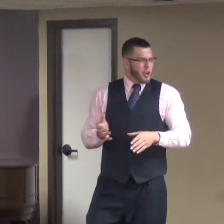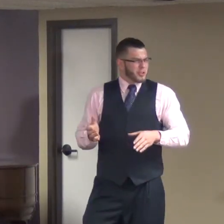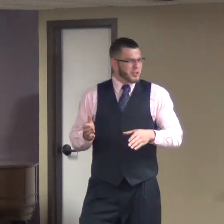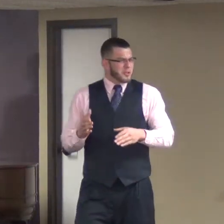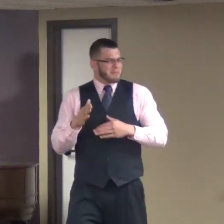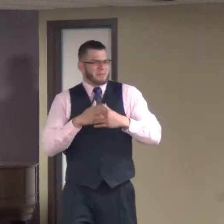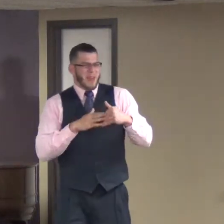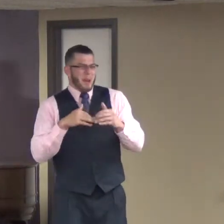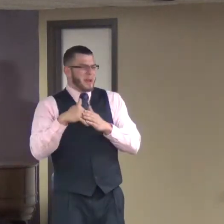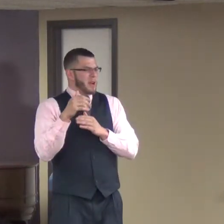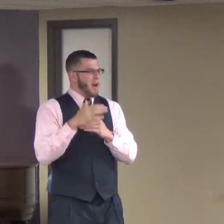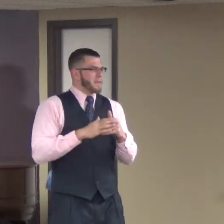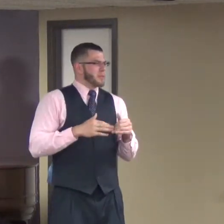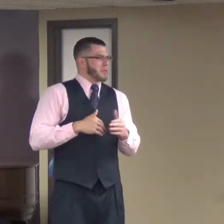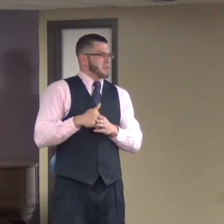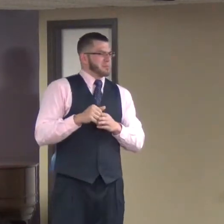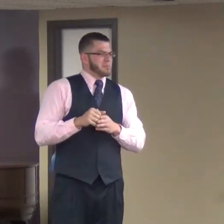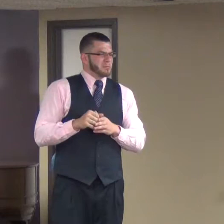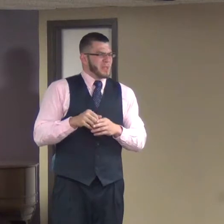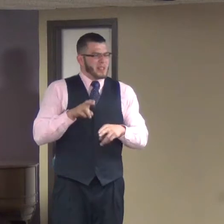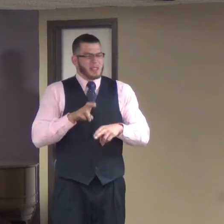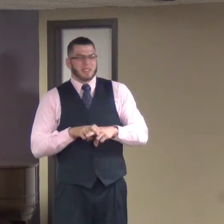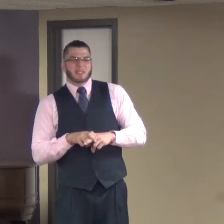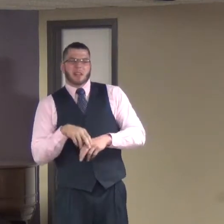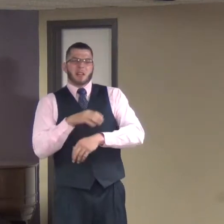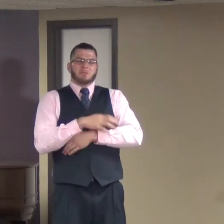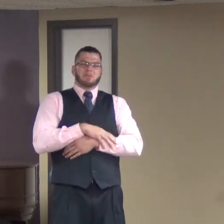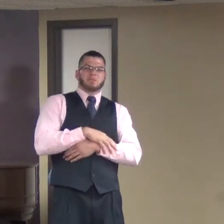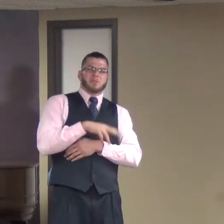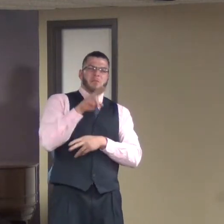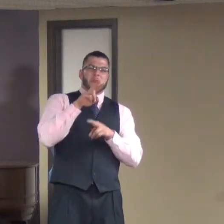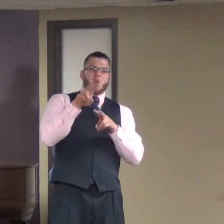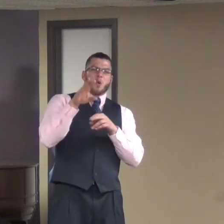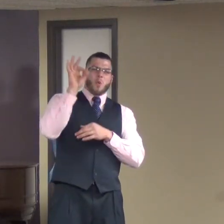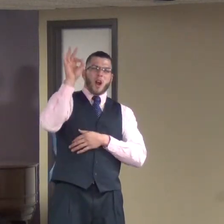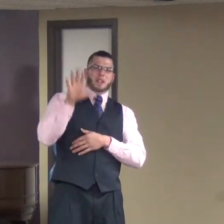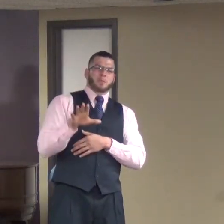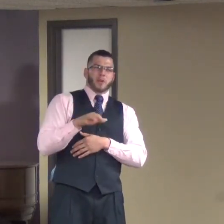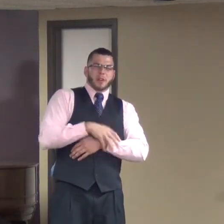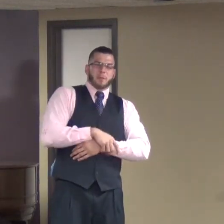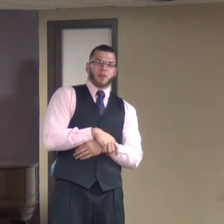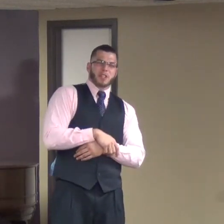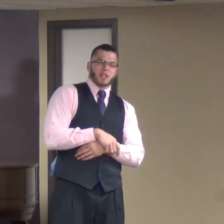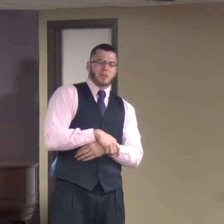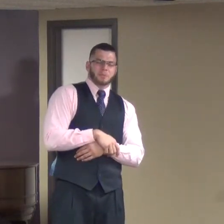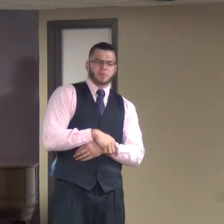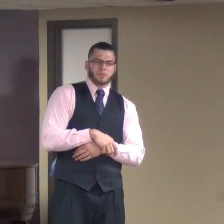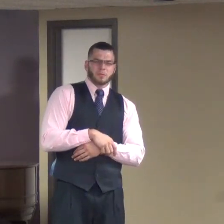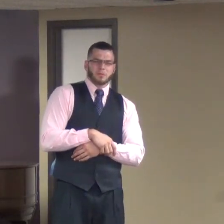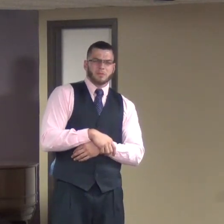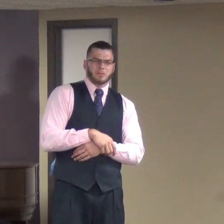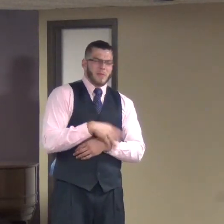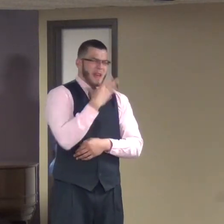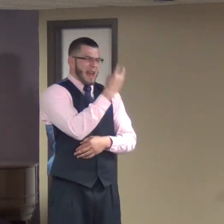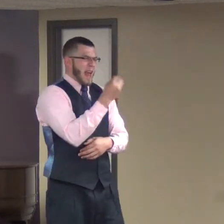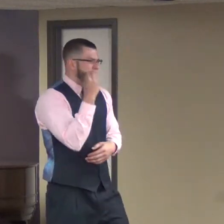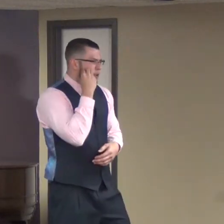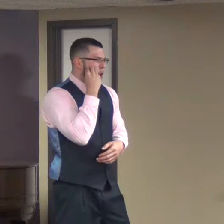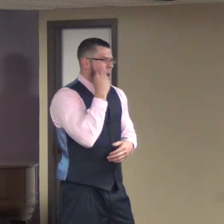church and be comfortable, sit, watch the preaching, and then go